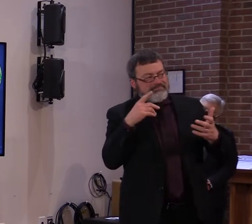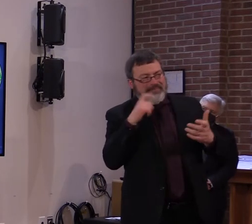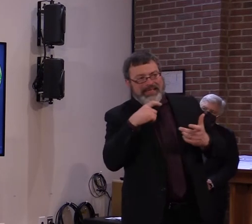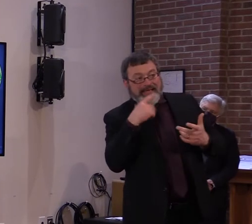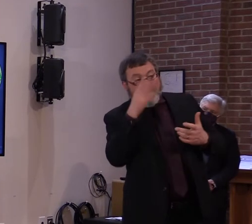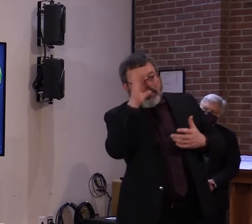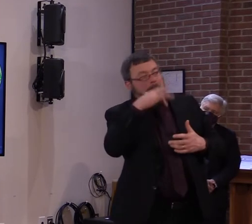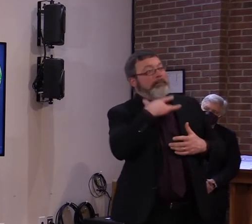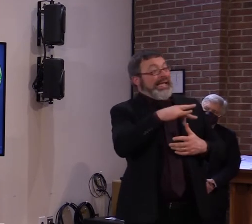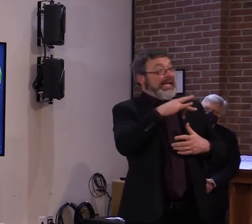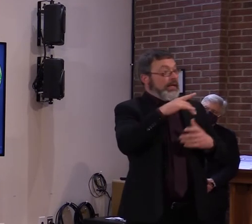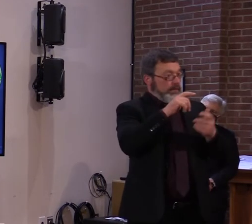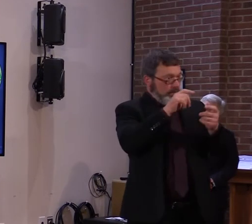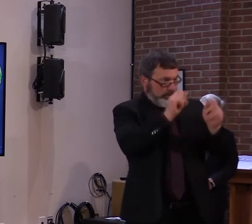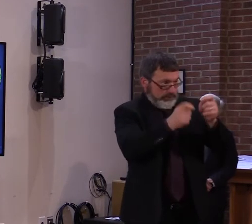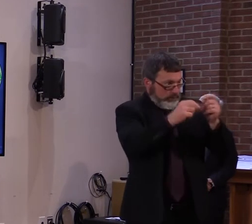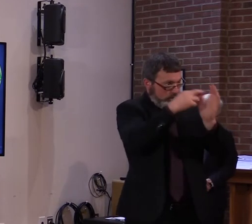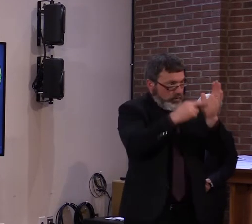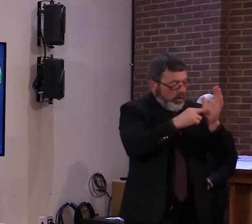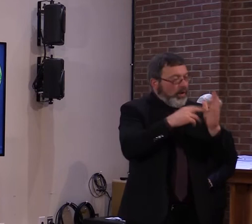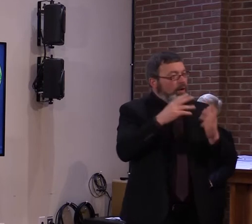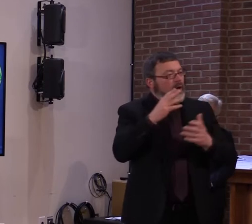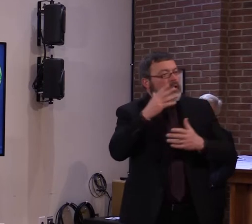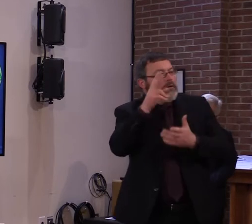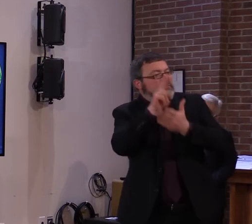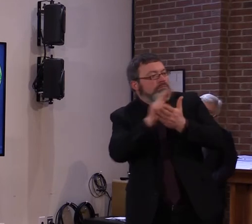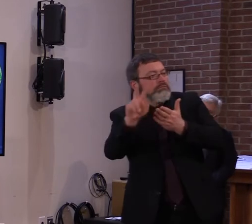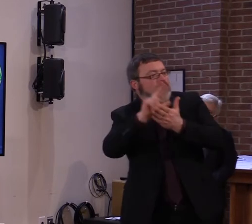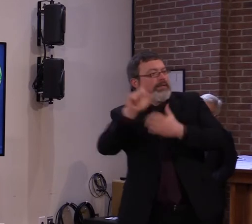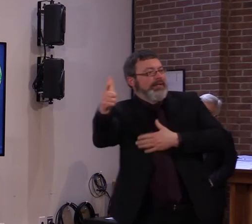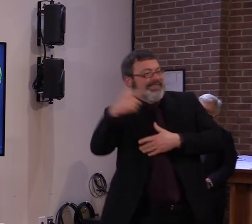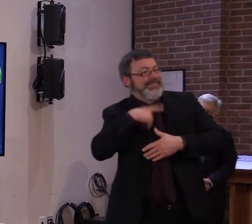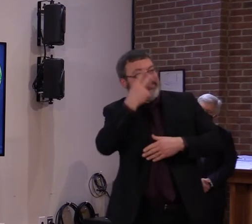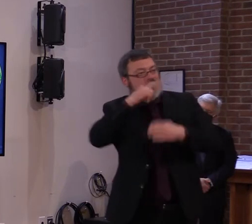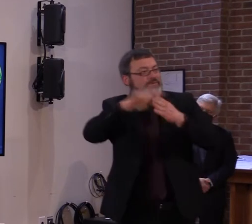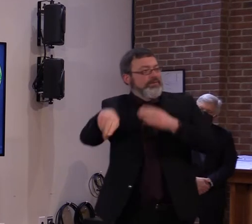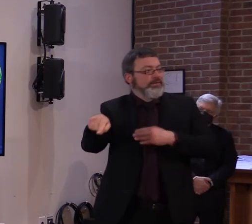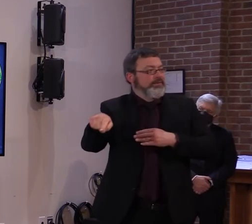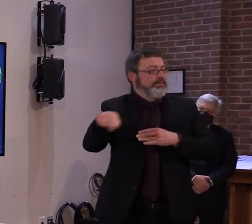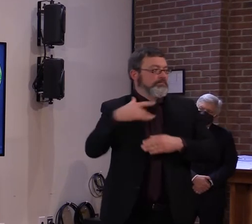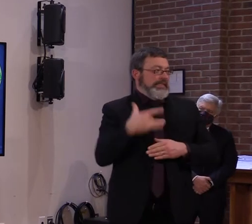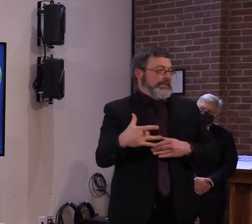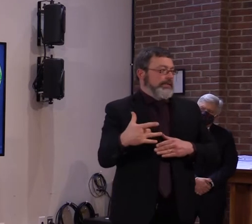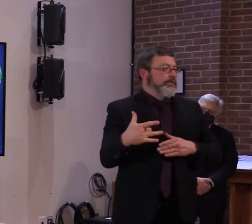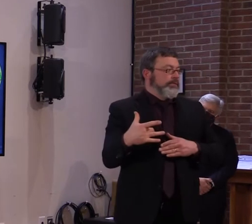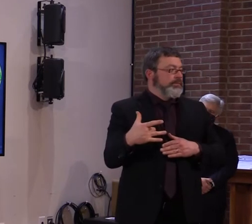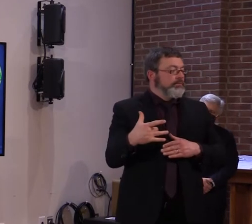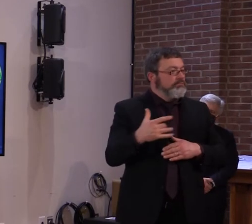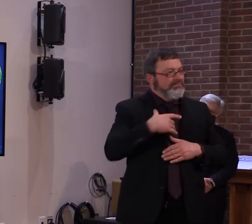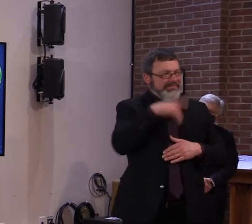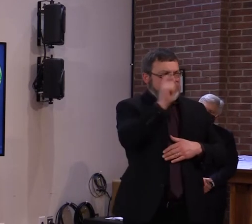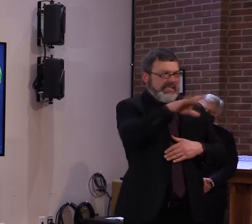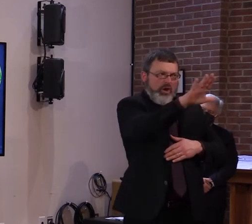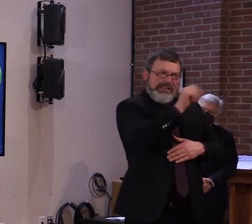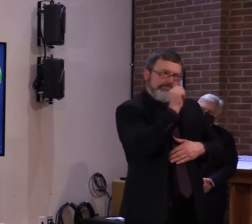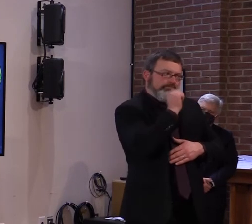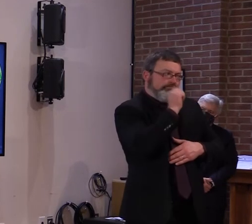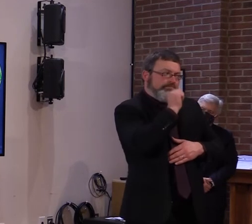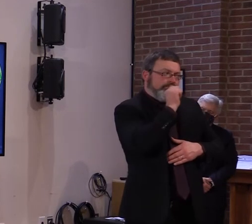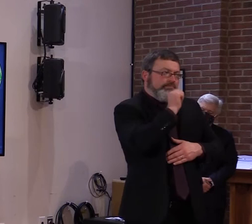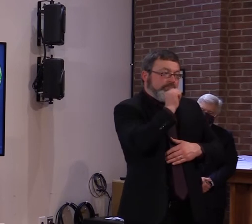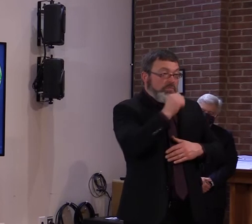down, but with a little patience and a lot of compliance, I'm hopeful that we can make a real